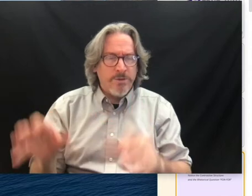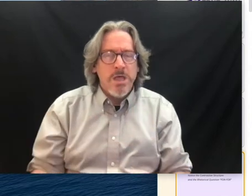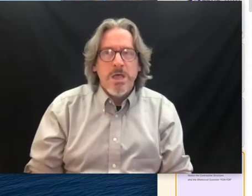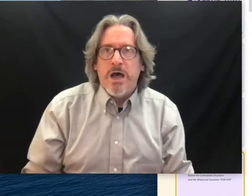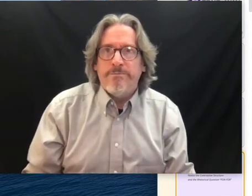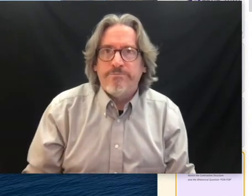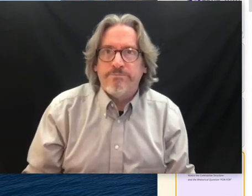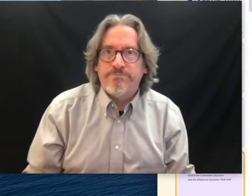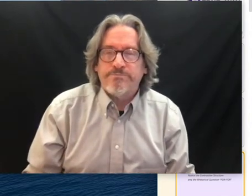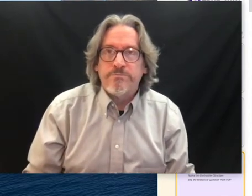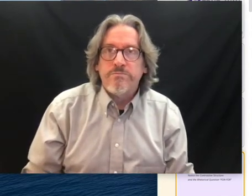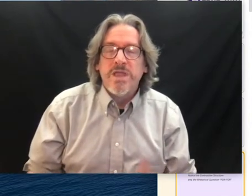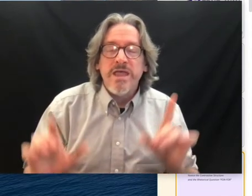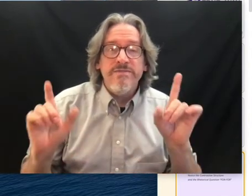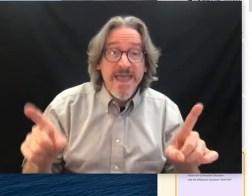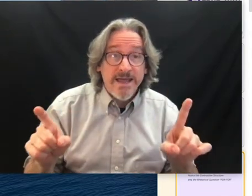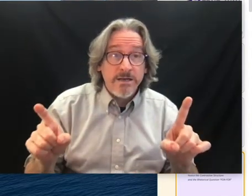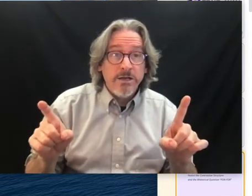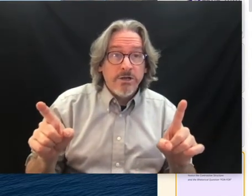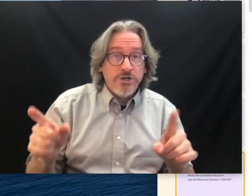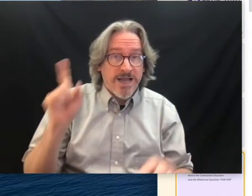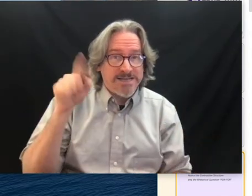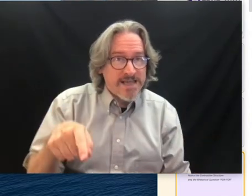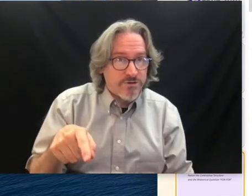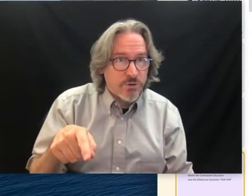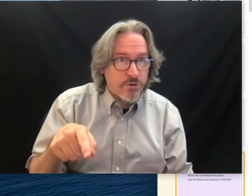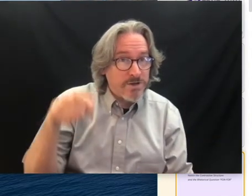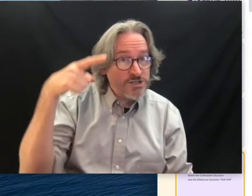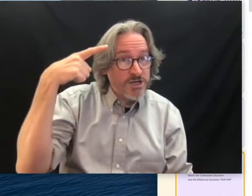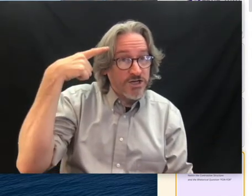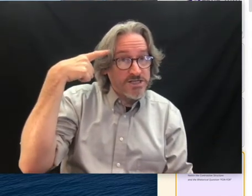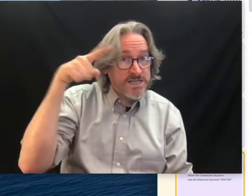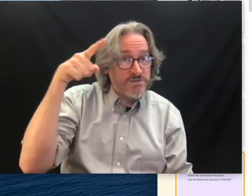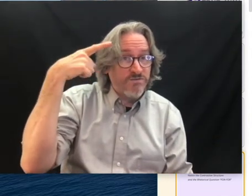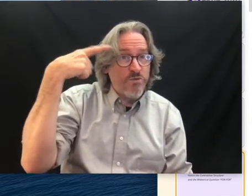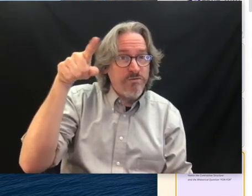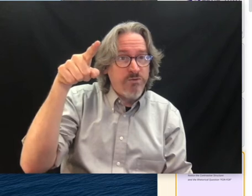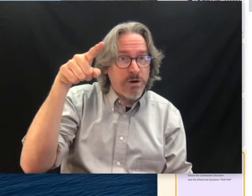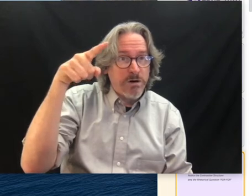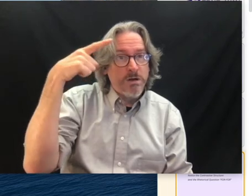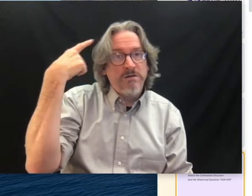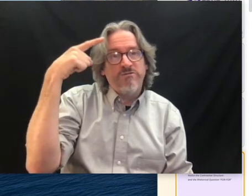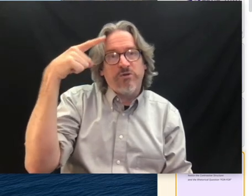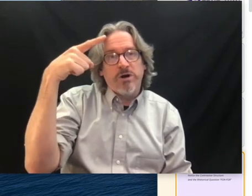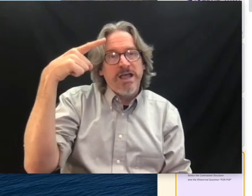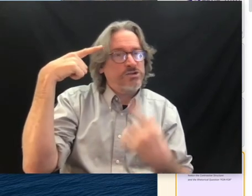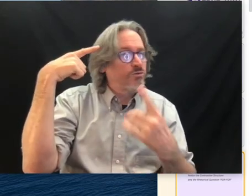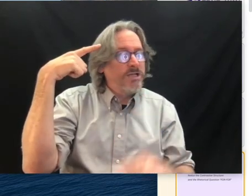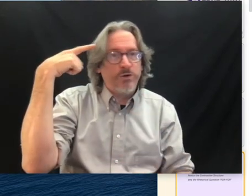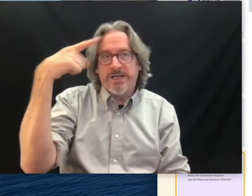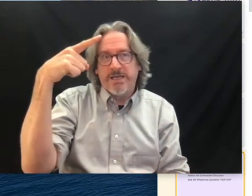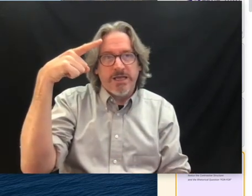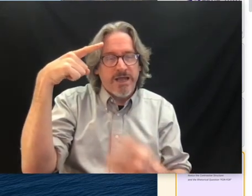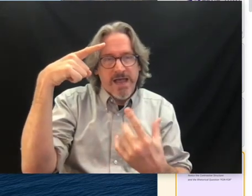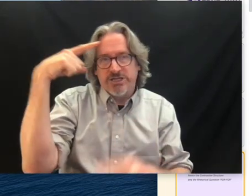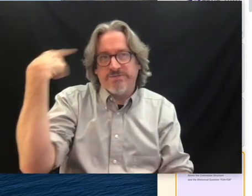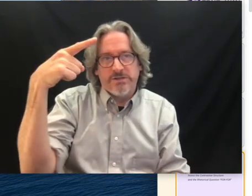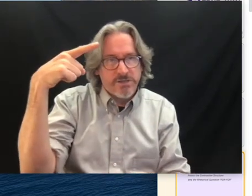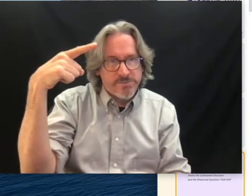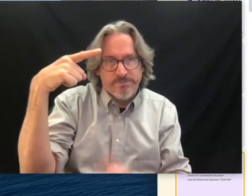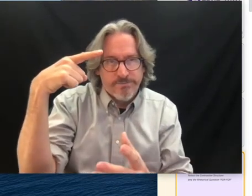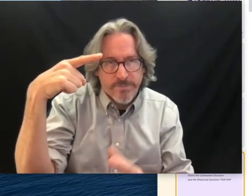people. And then she asks that rhetorical question and she signs 4-4. 4-4. It's a really quick, it